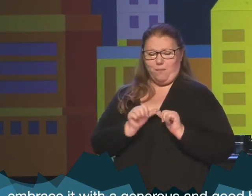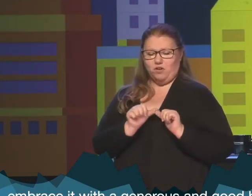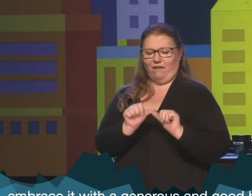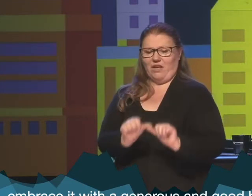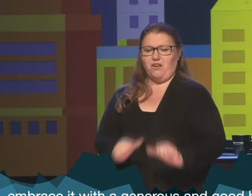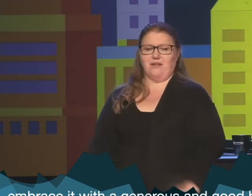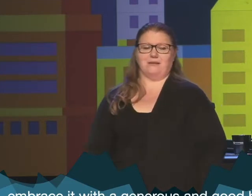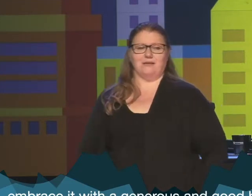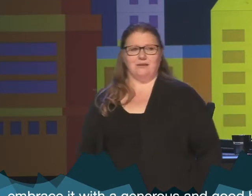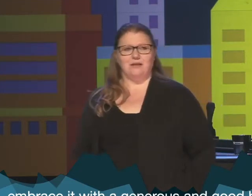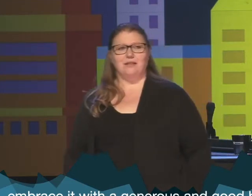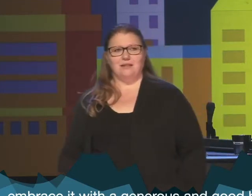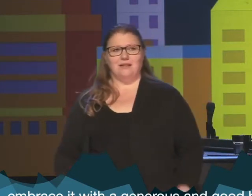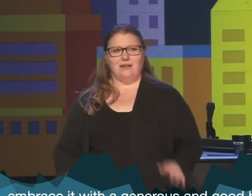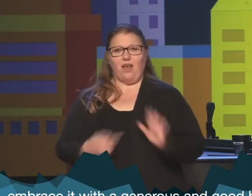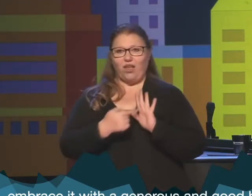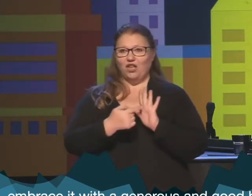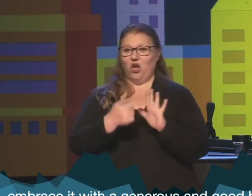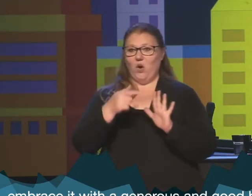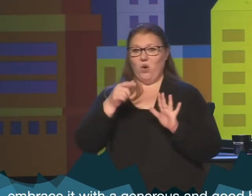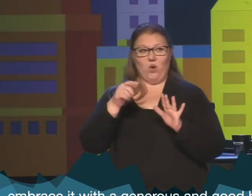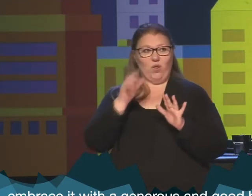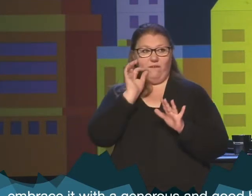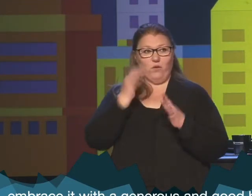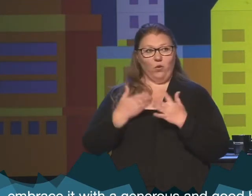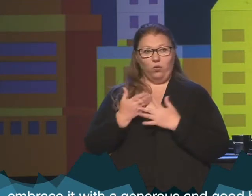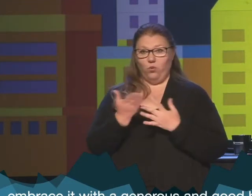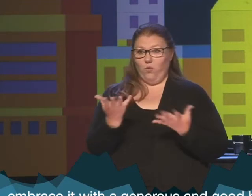perseverance. They bear fruit through perseverance.